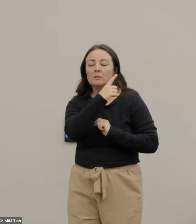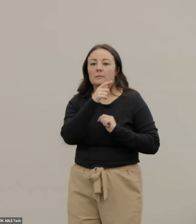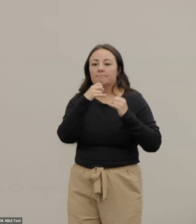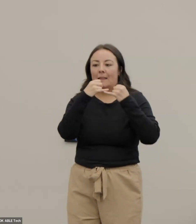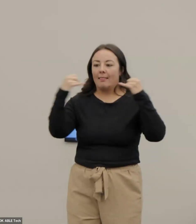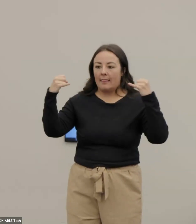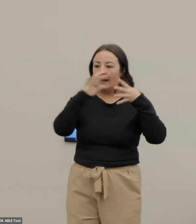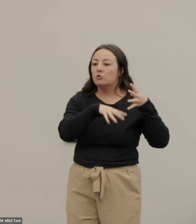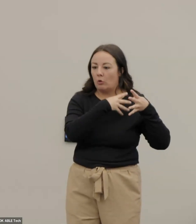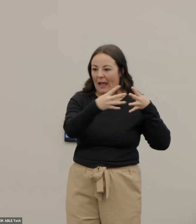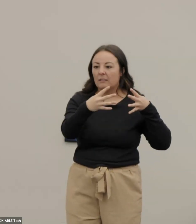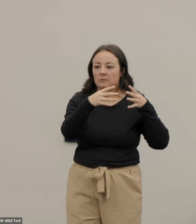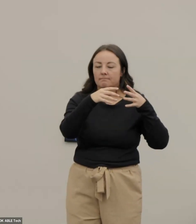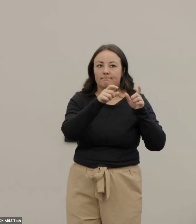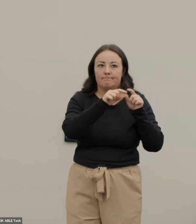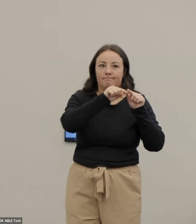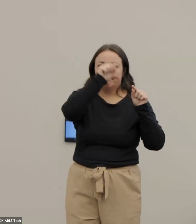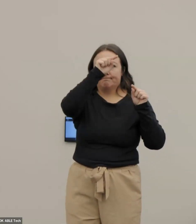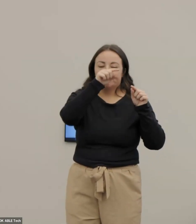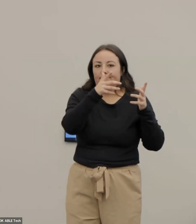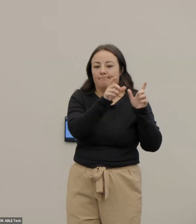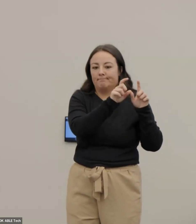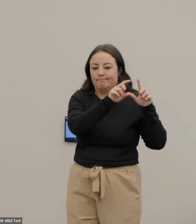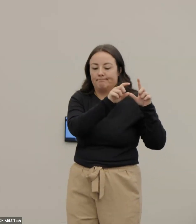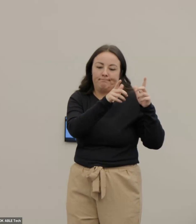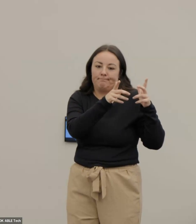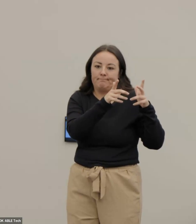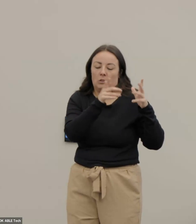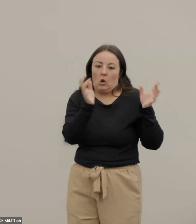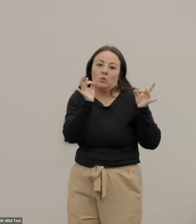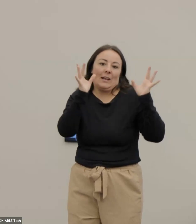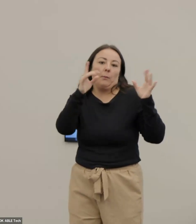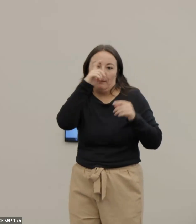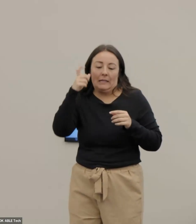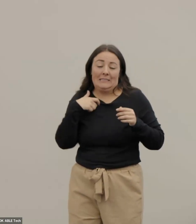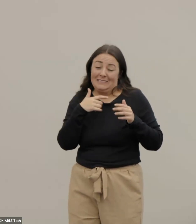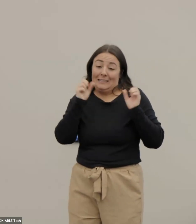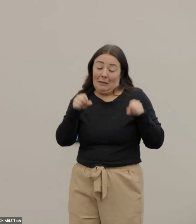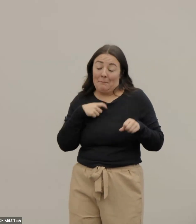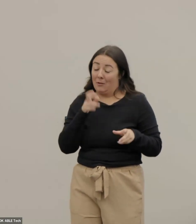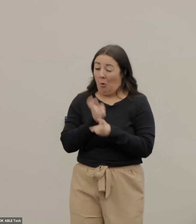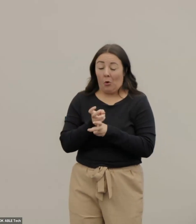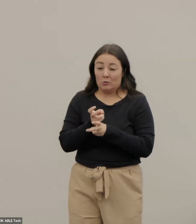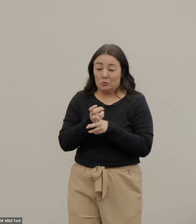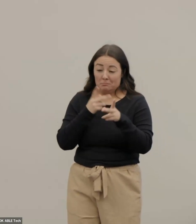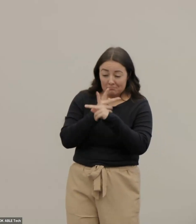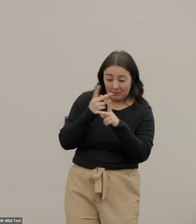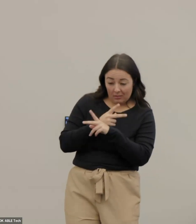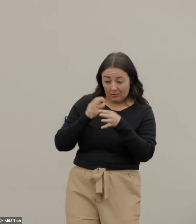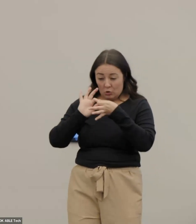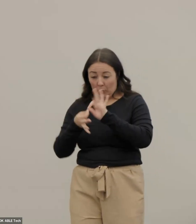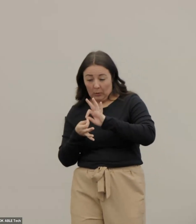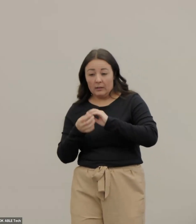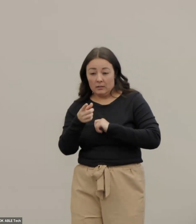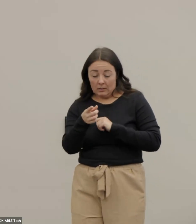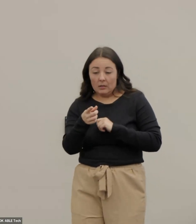notorious, right? Especially from a colorblind standpoint, line graphs can be really challenging to interpret. And one of the ways that you